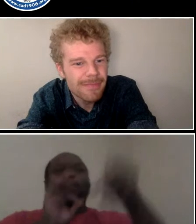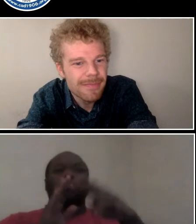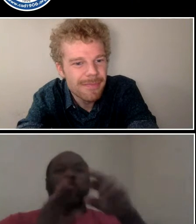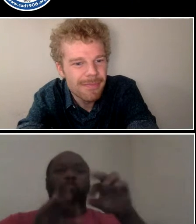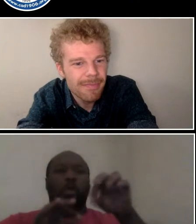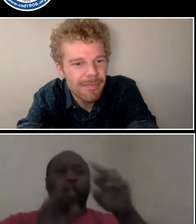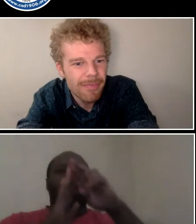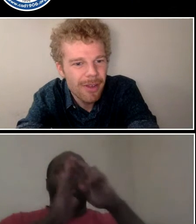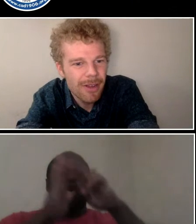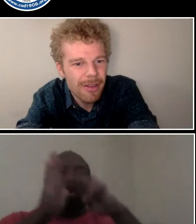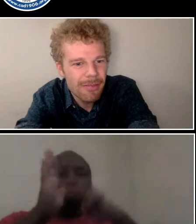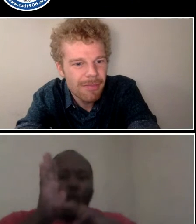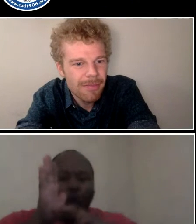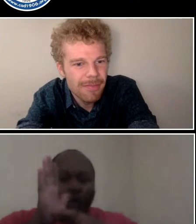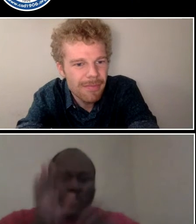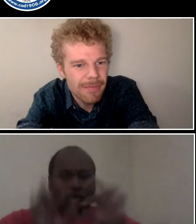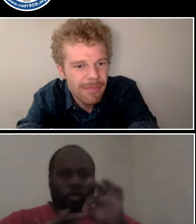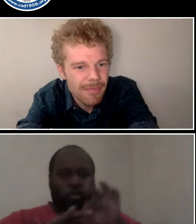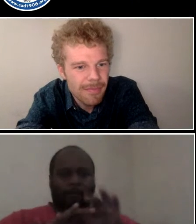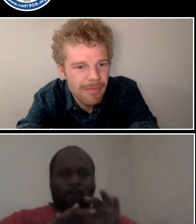signatures.